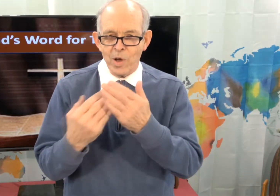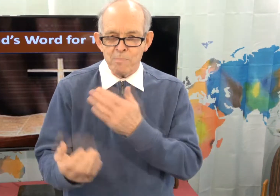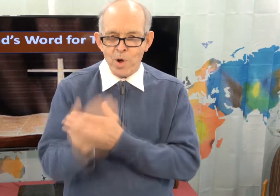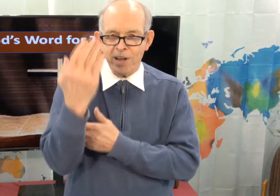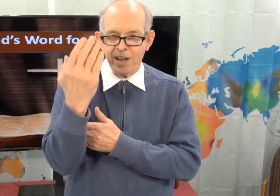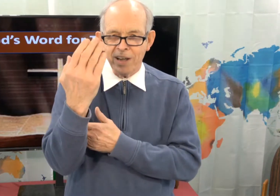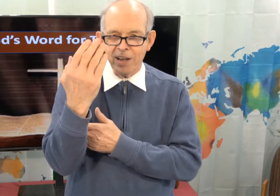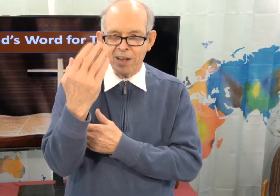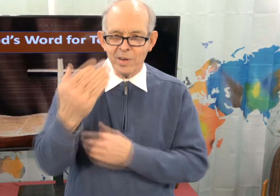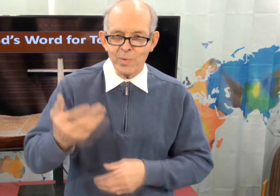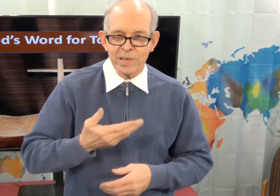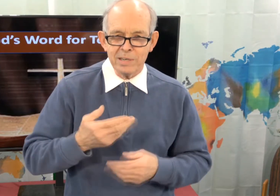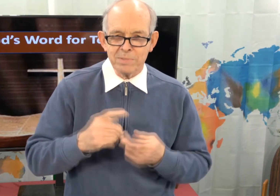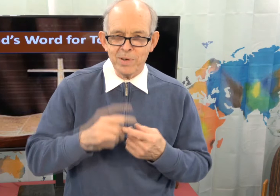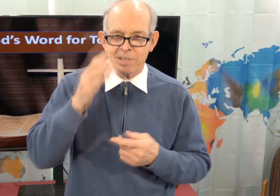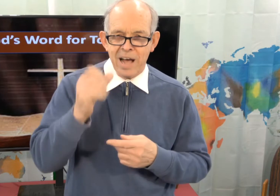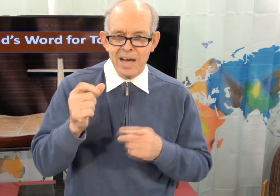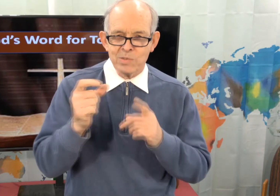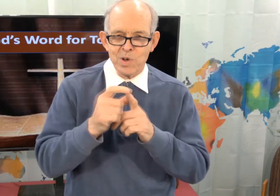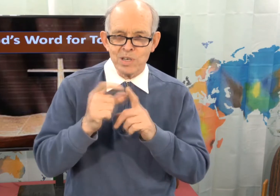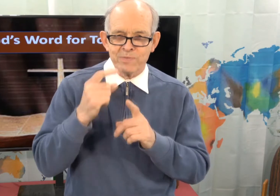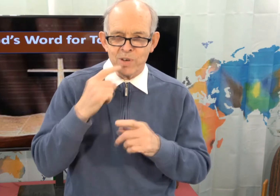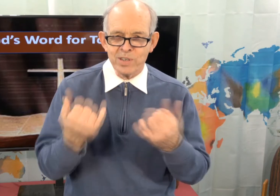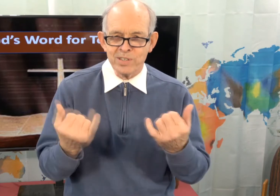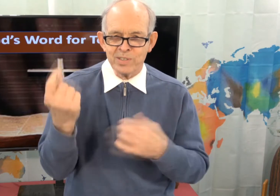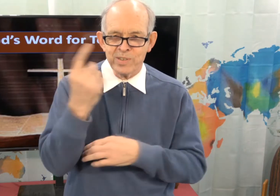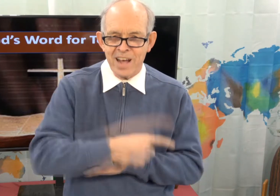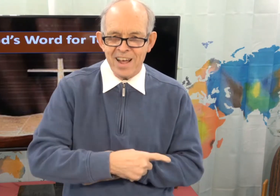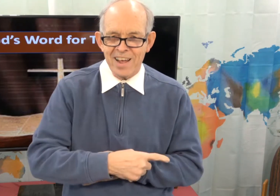your money. Welcome to God's Word for today.